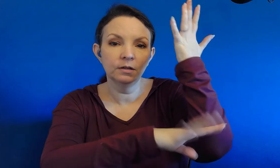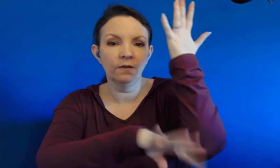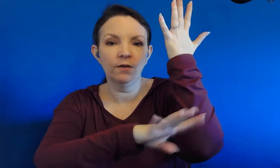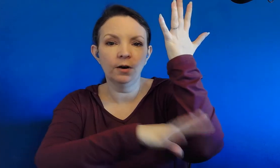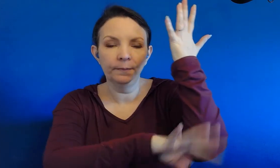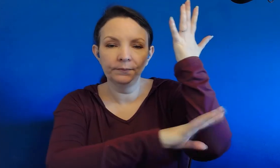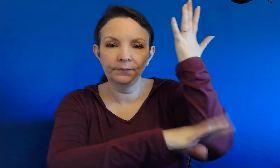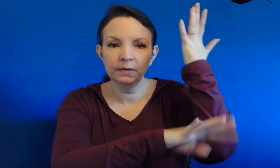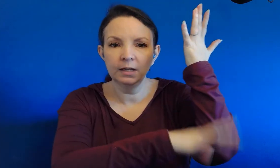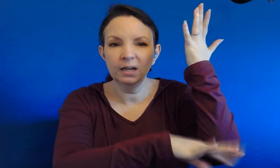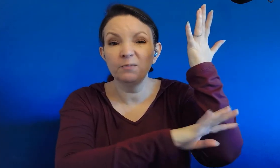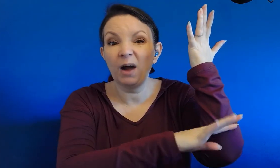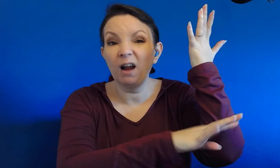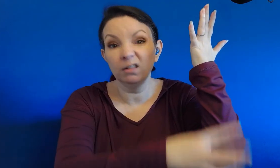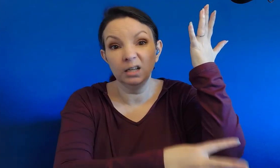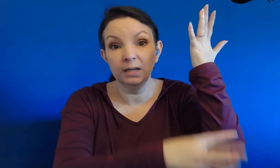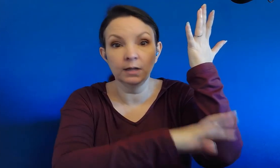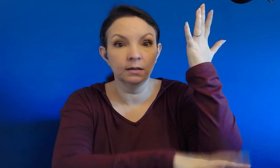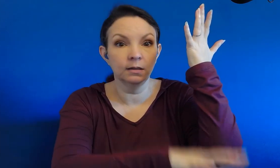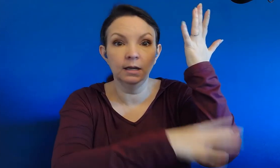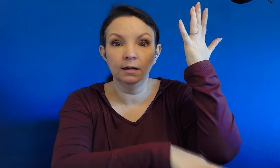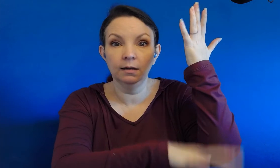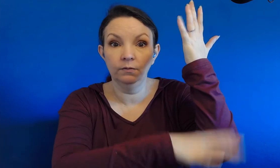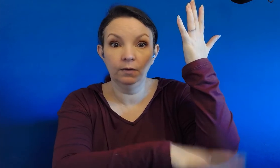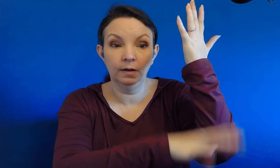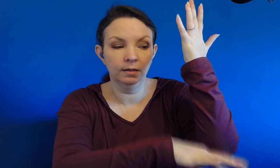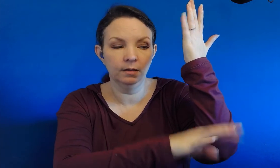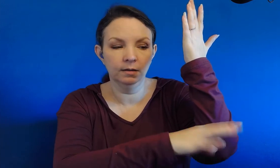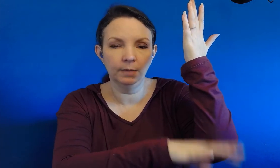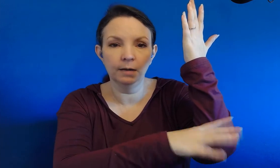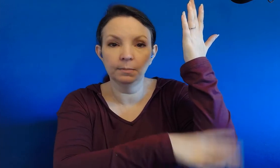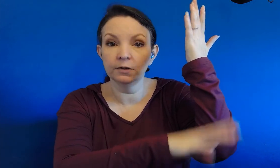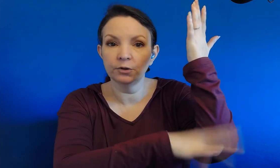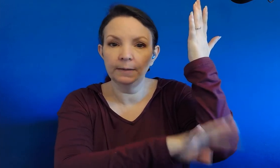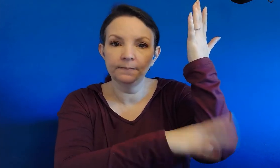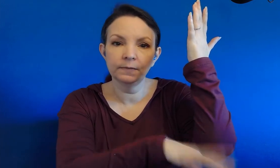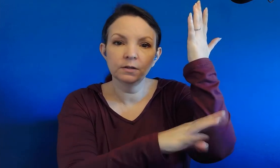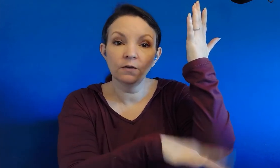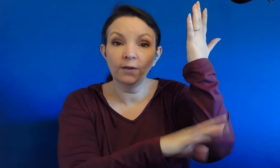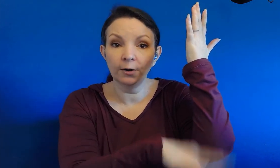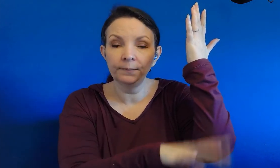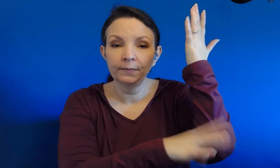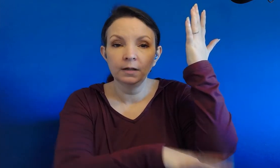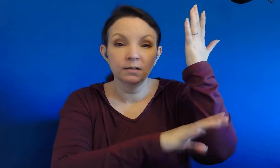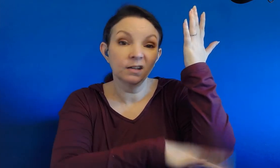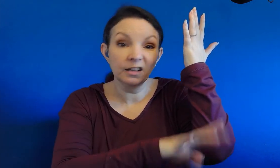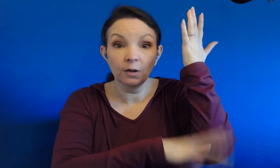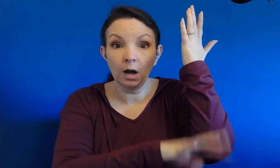fall. Think of a pile of leaves at the bottom of the tree. So fall. It's also autumn.